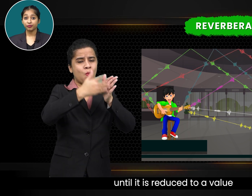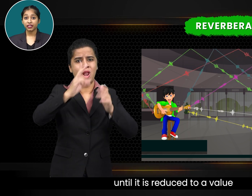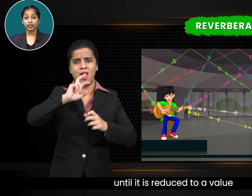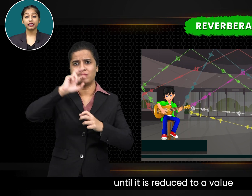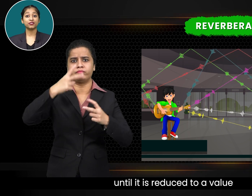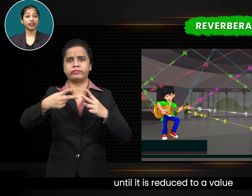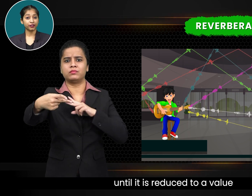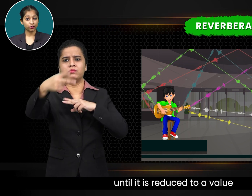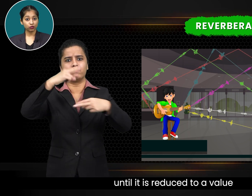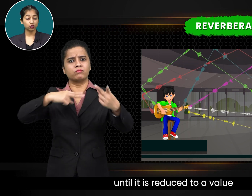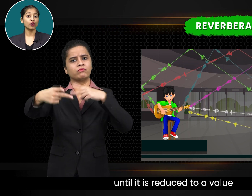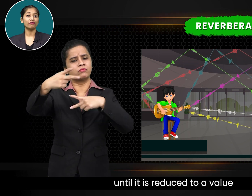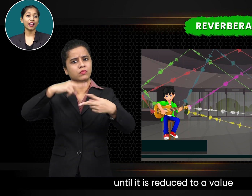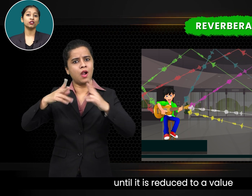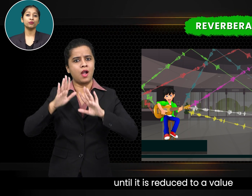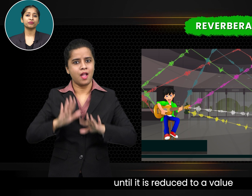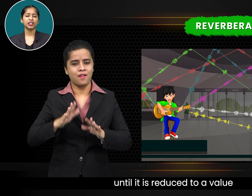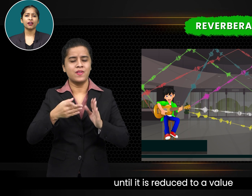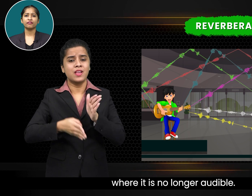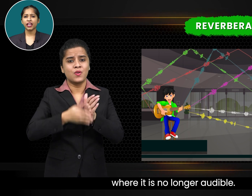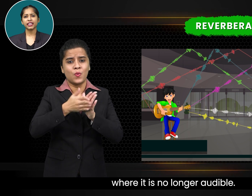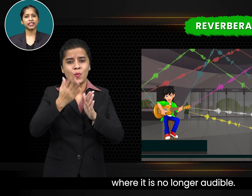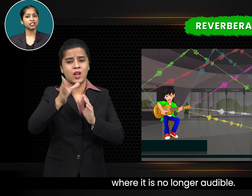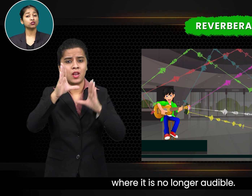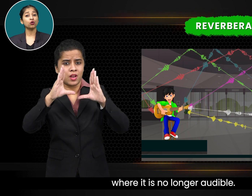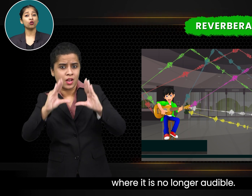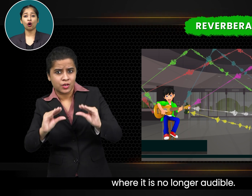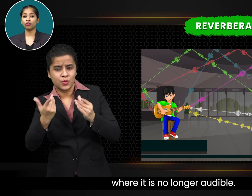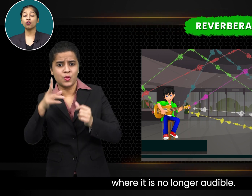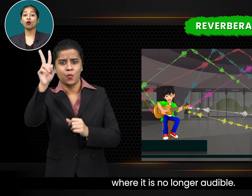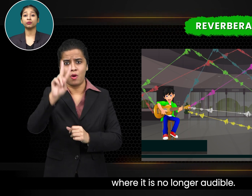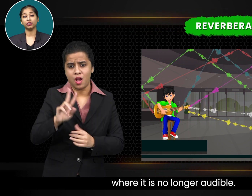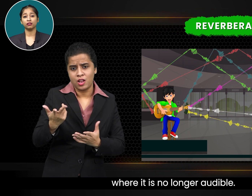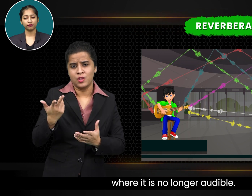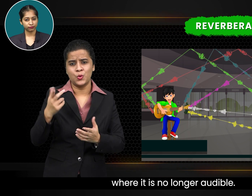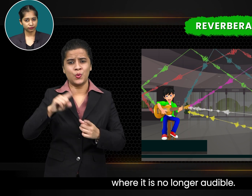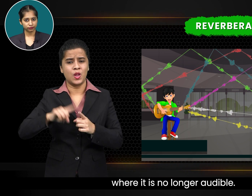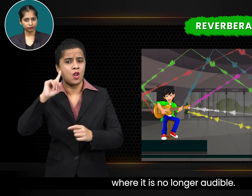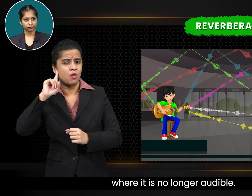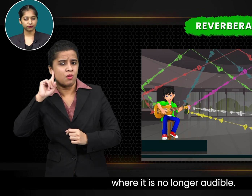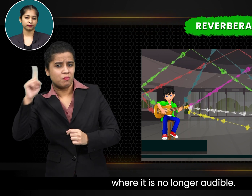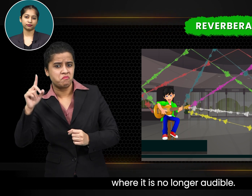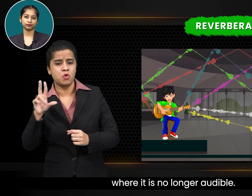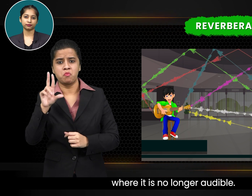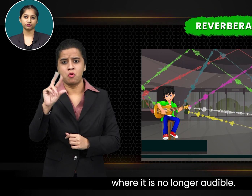until it is reduced to a value where it is no longer audible.